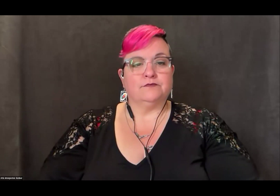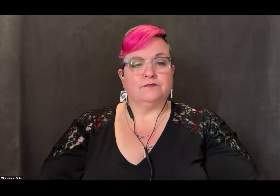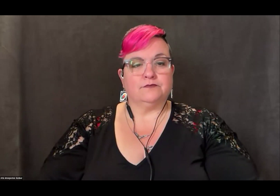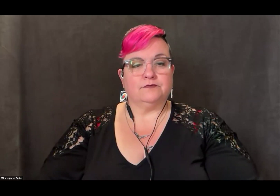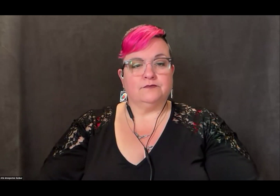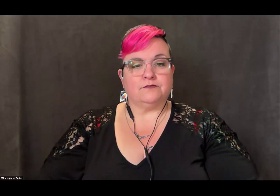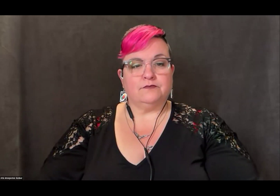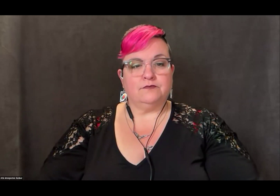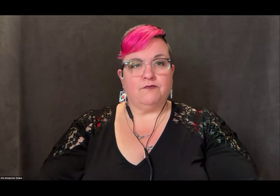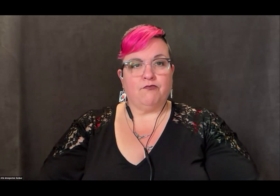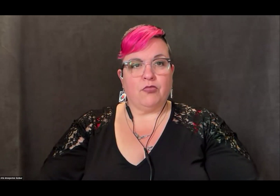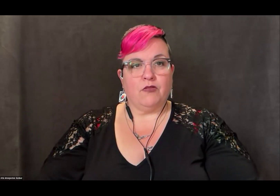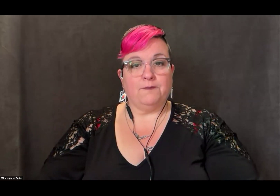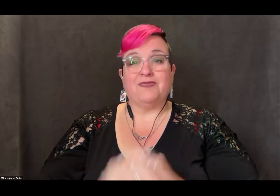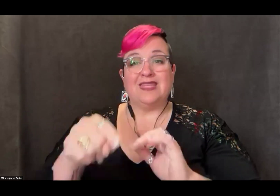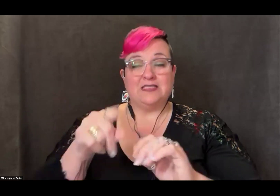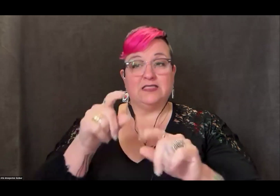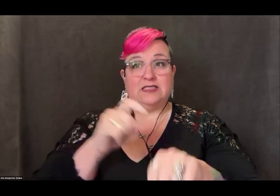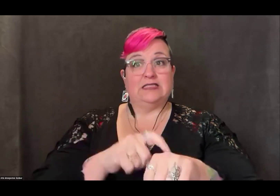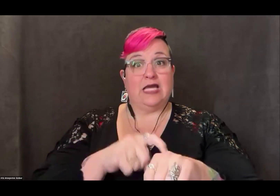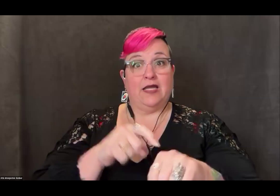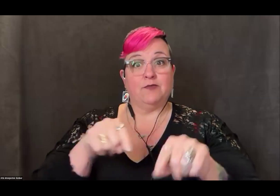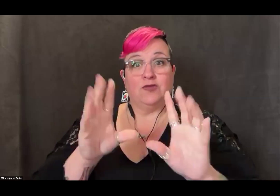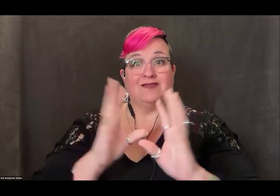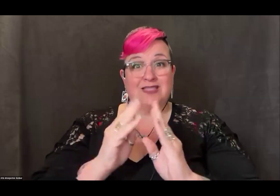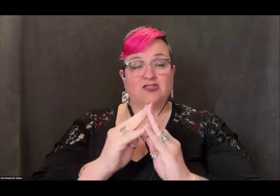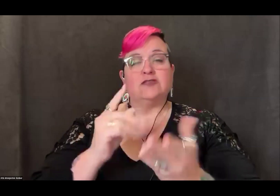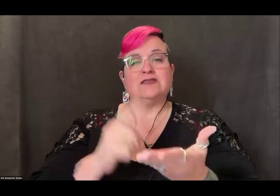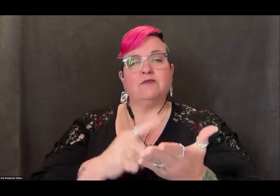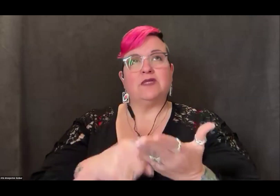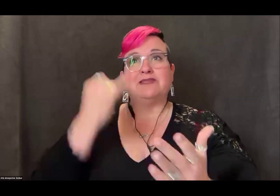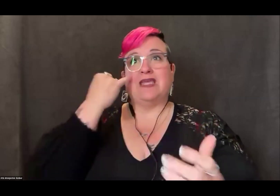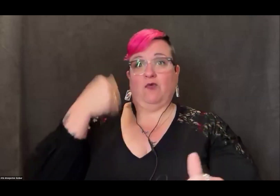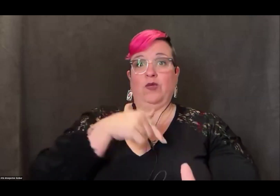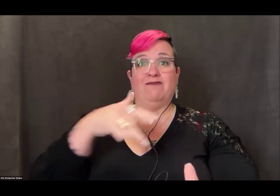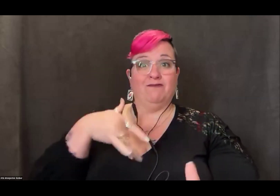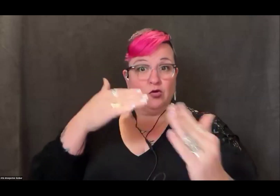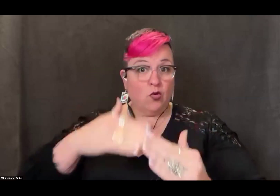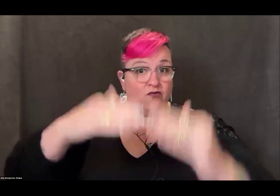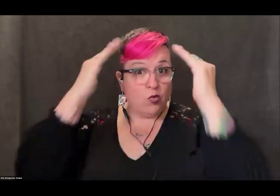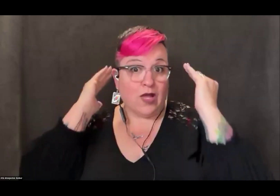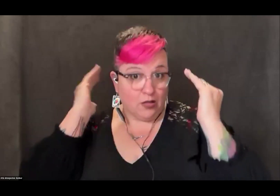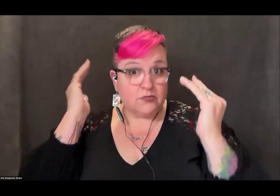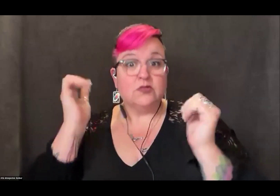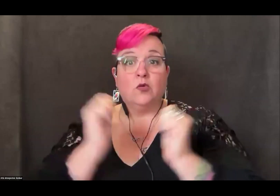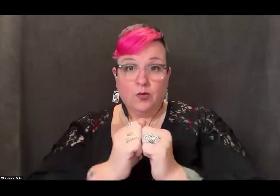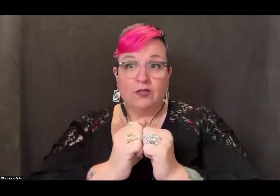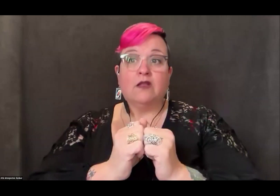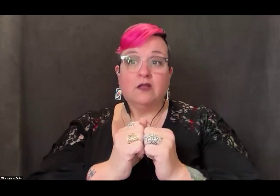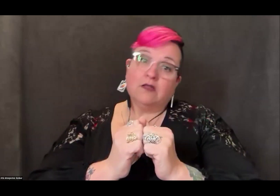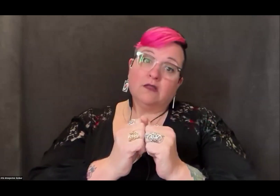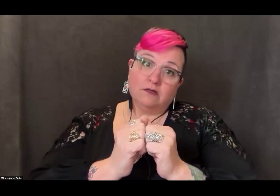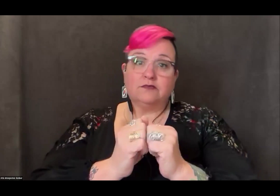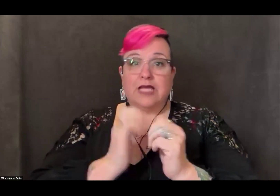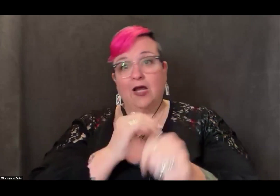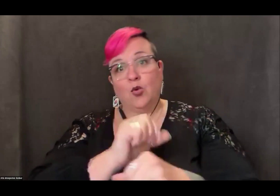This is the part of the session for all of us who have sometimes felt a little bit overwhelmed with